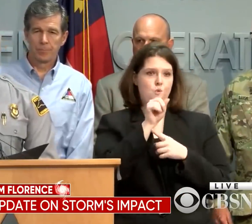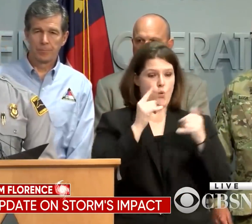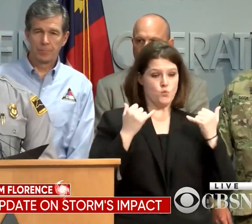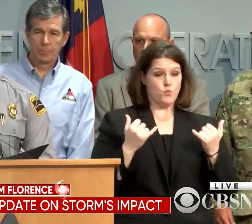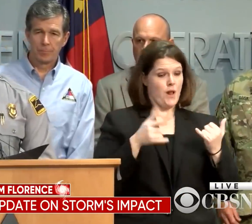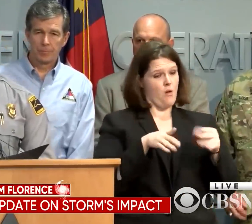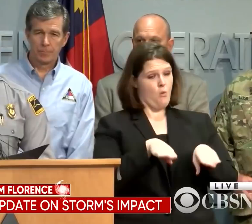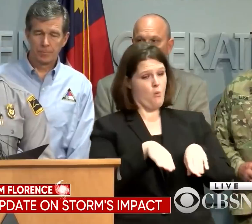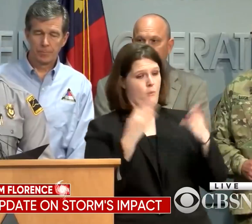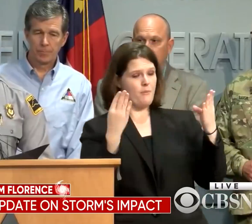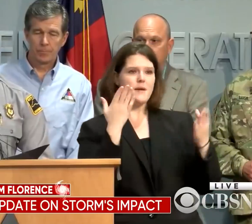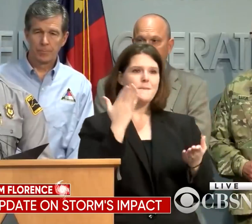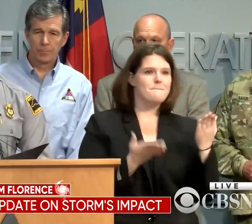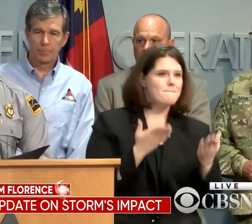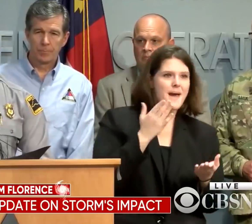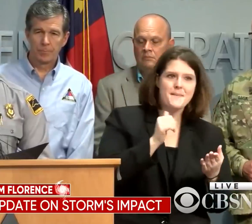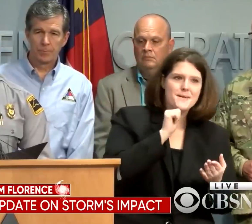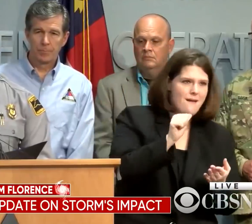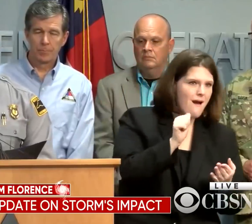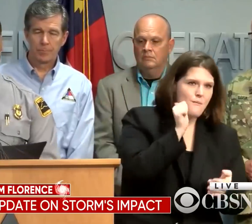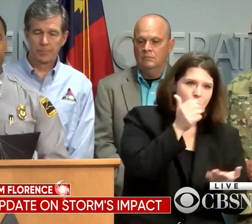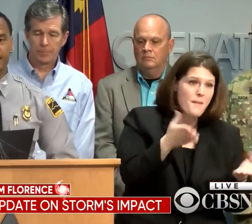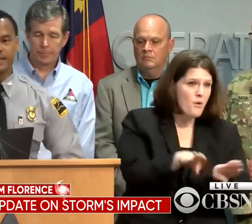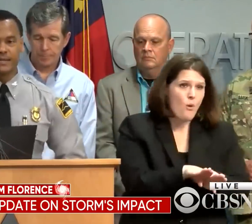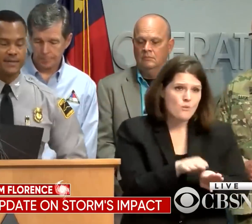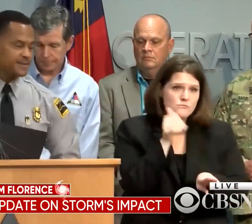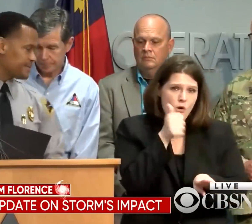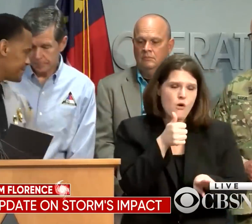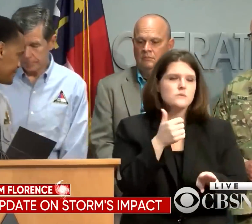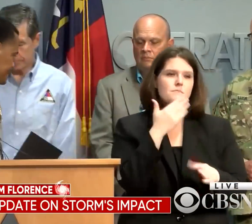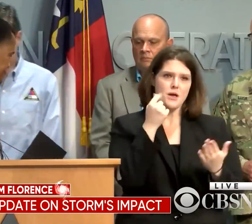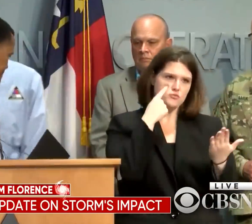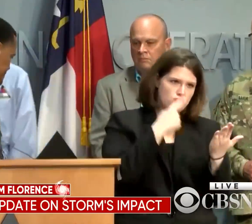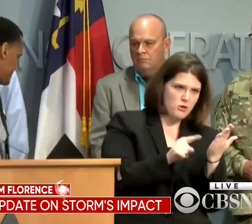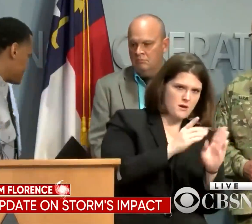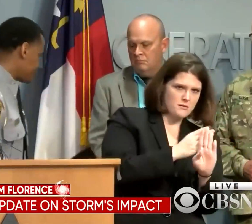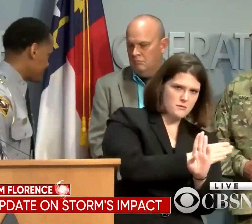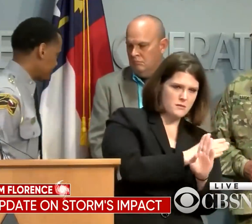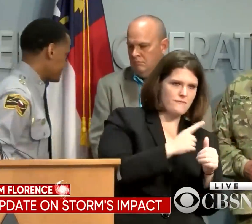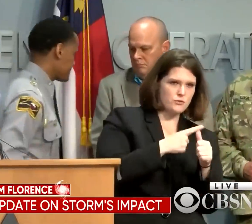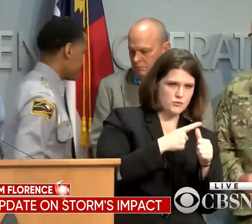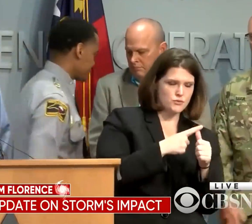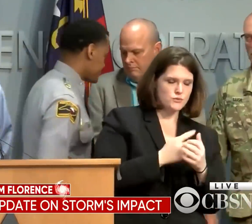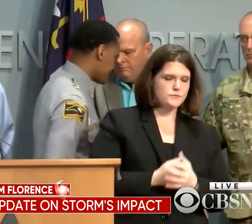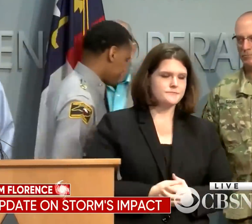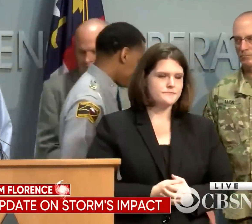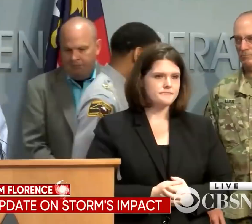today may not be open tomorrow. Thank you.